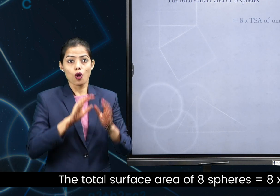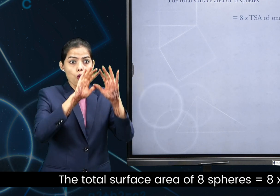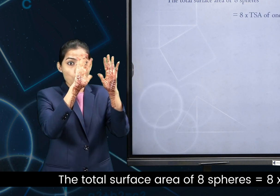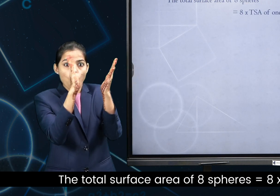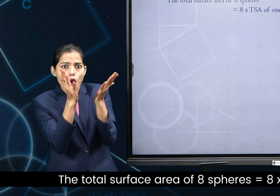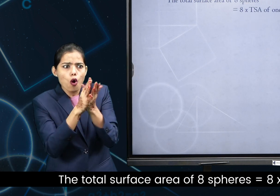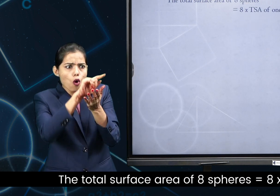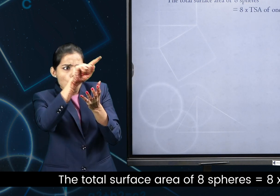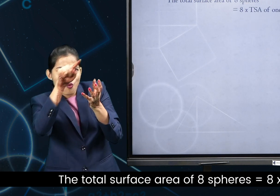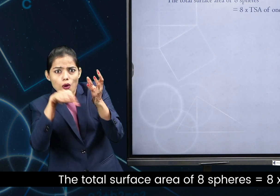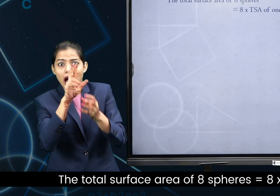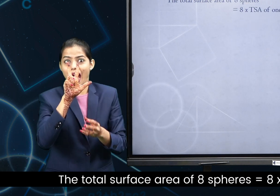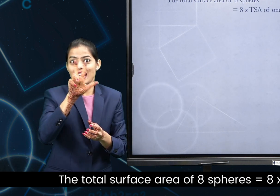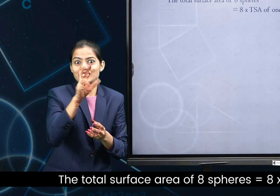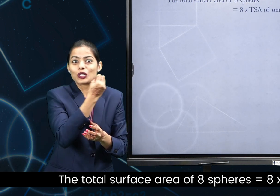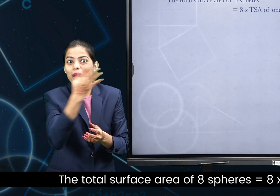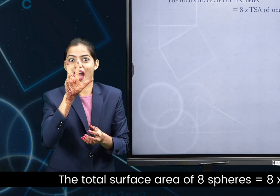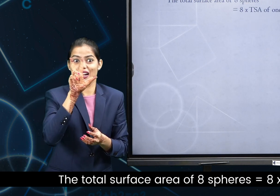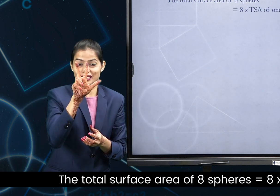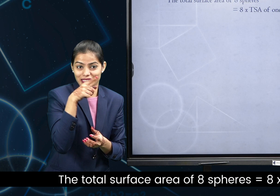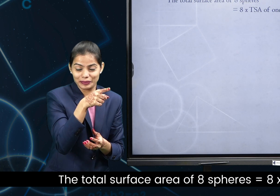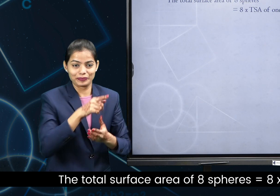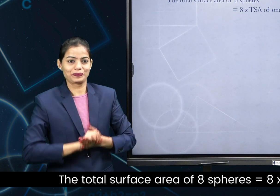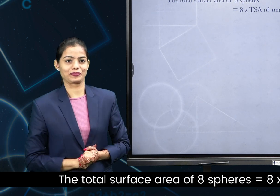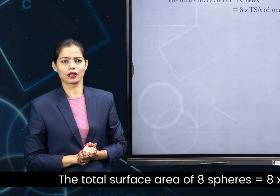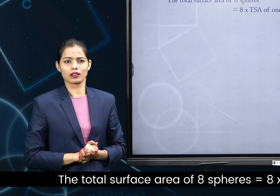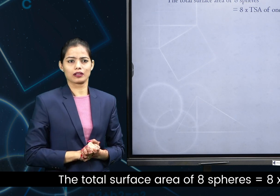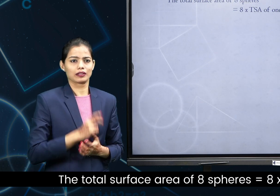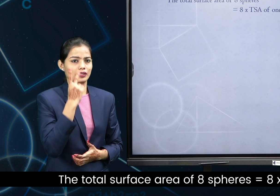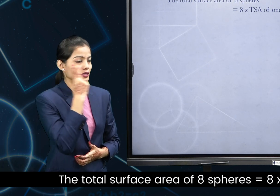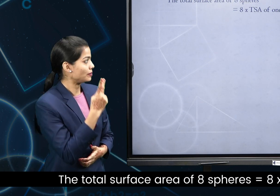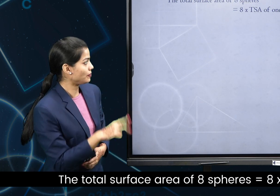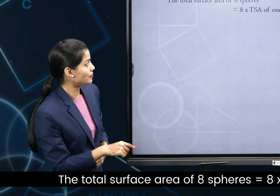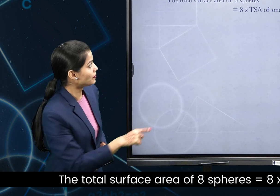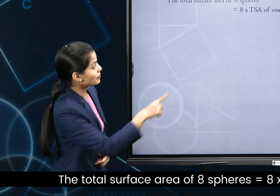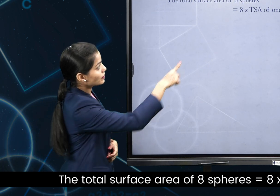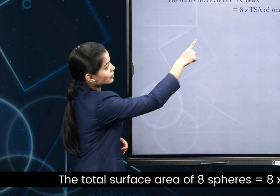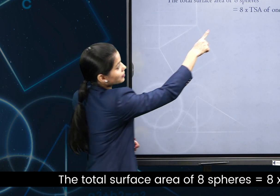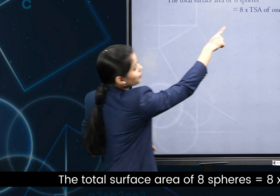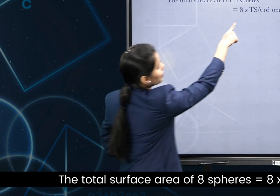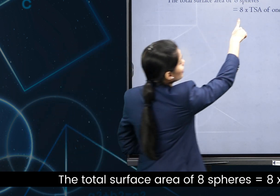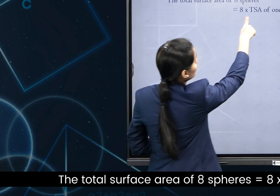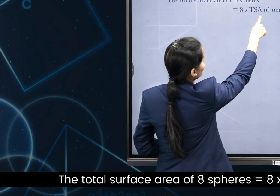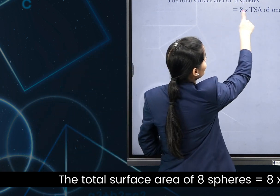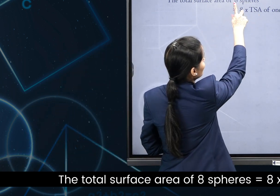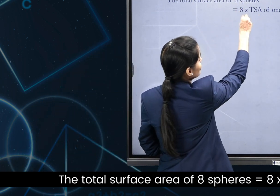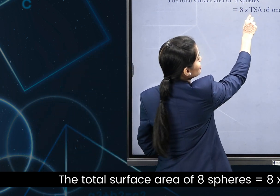The total surface area of 8 spheres is equal to 8 into total